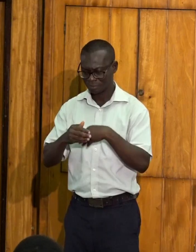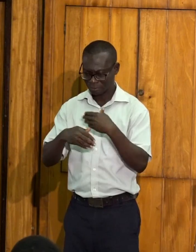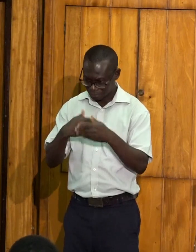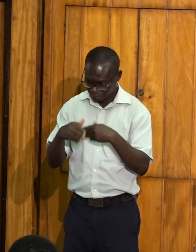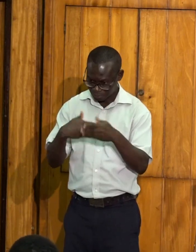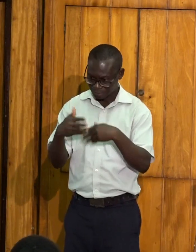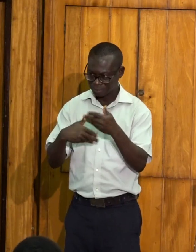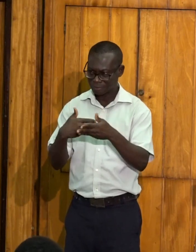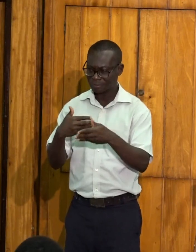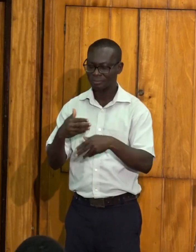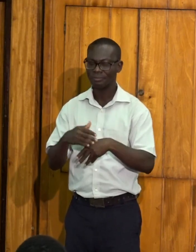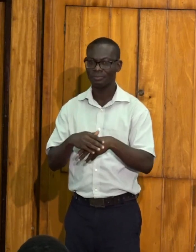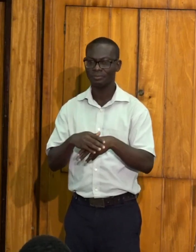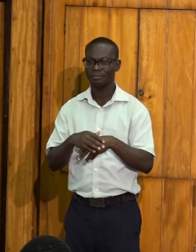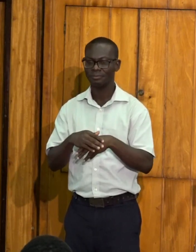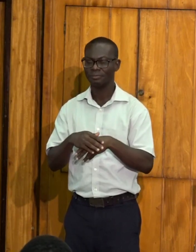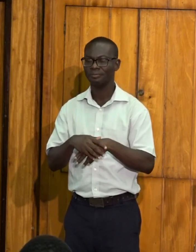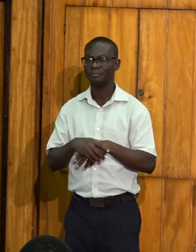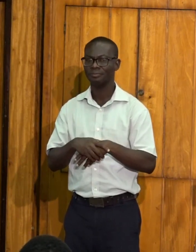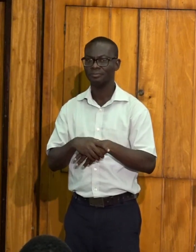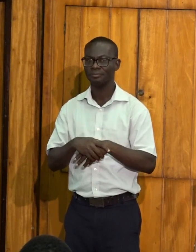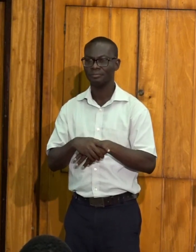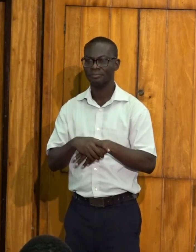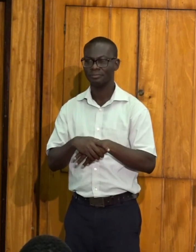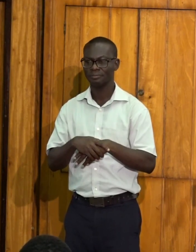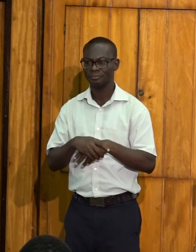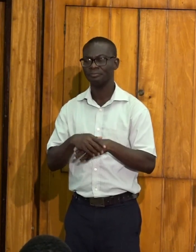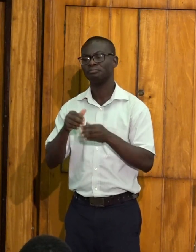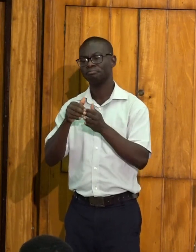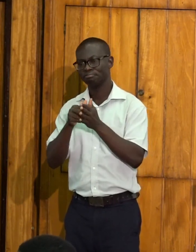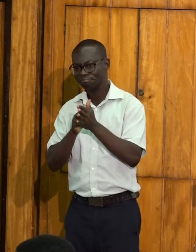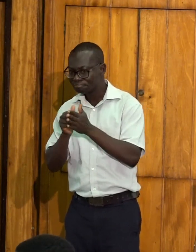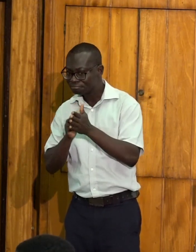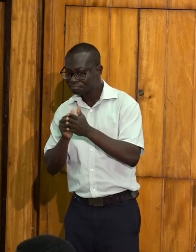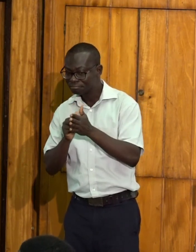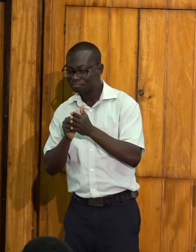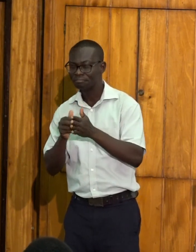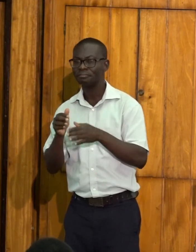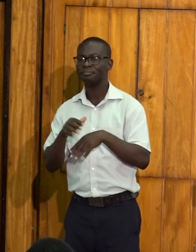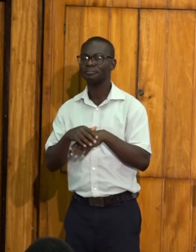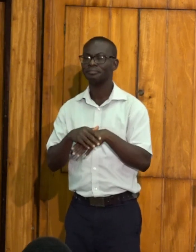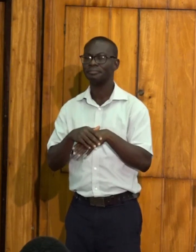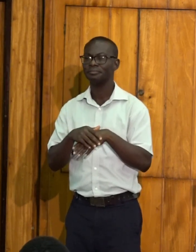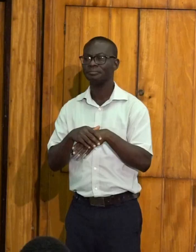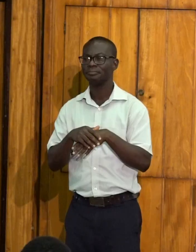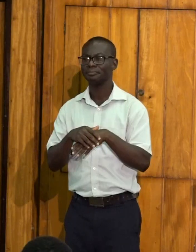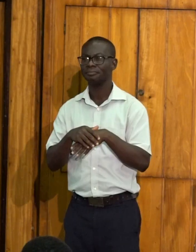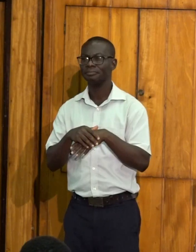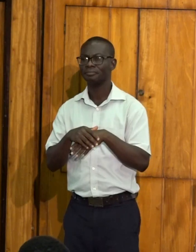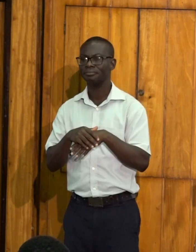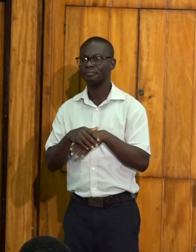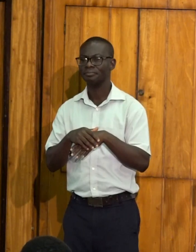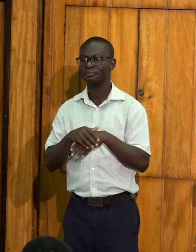well. Clinic flow, stigma, visibility, and poor environment worsen outcomes. That I think is pretty obvious. And